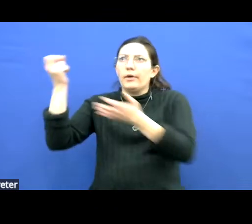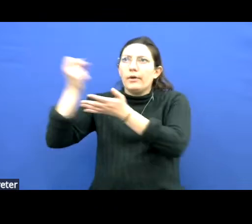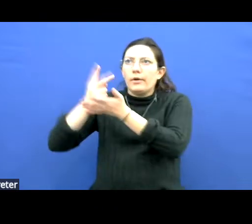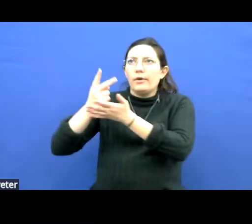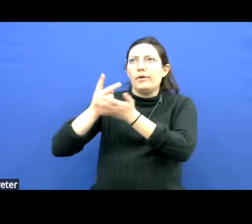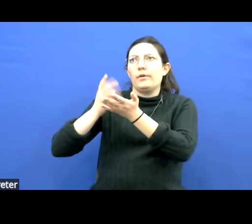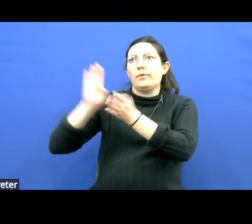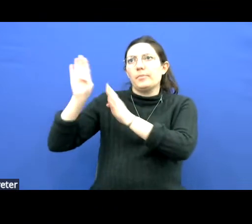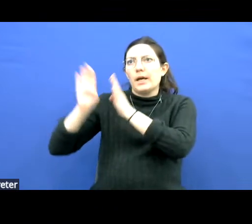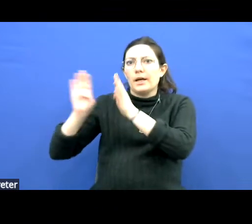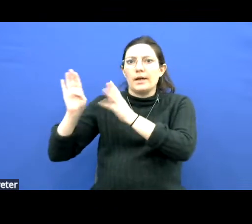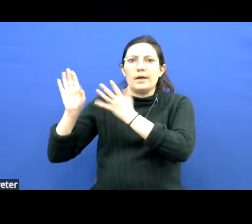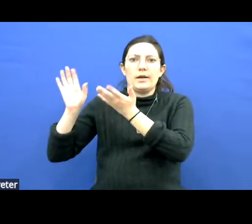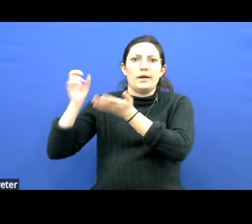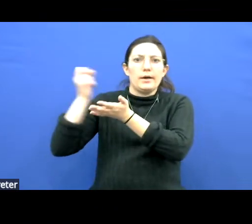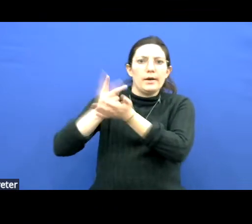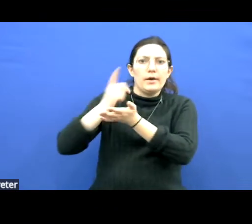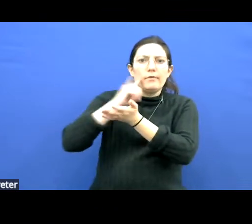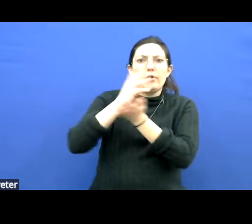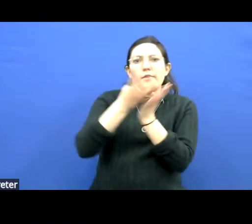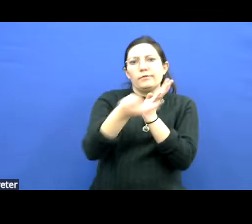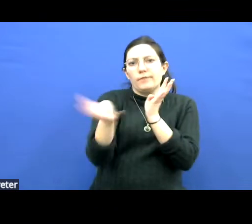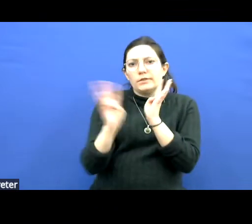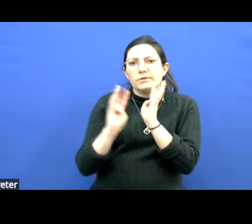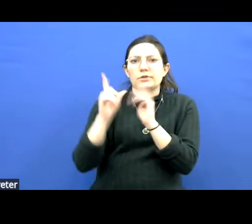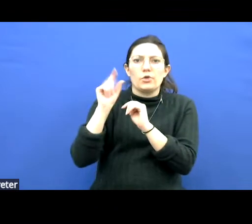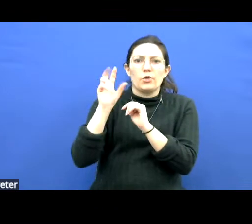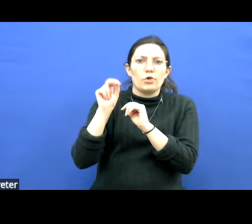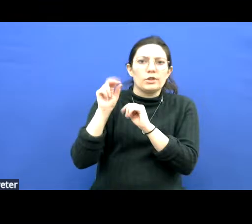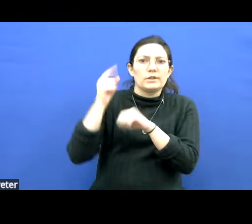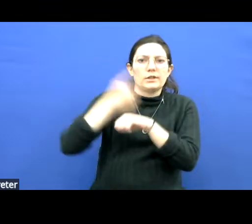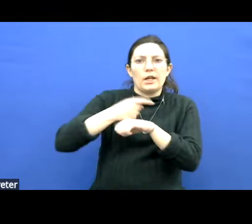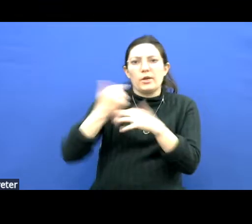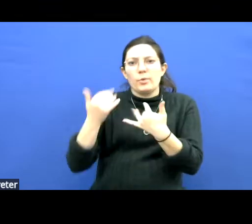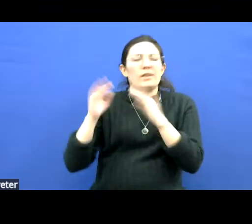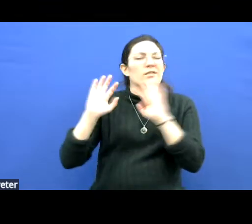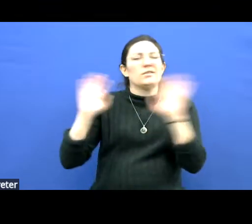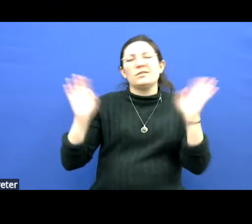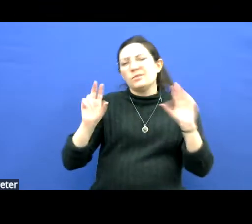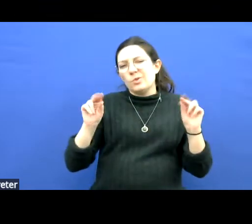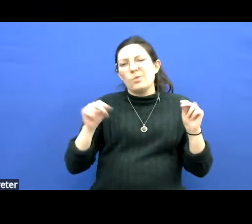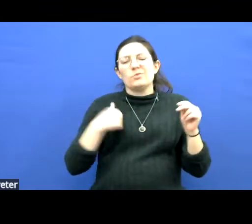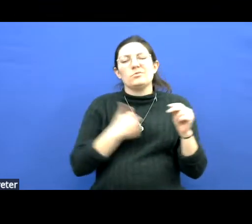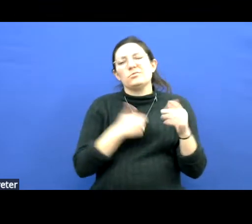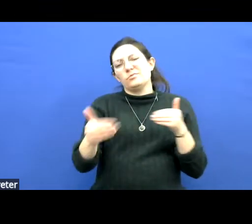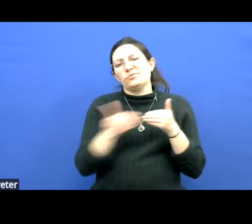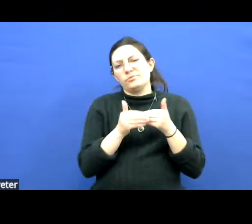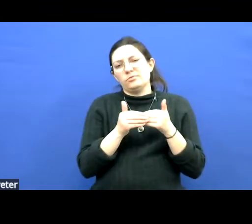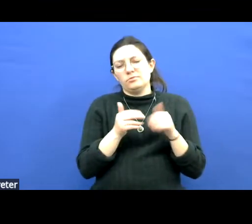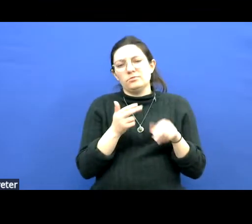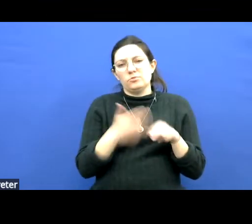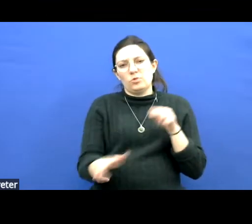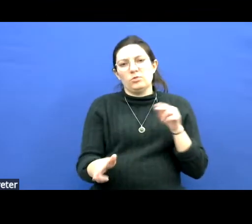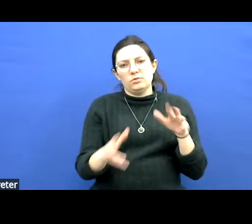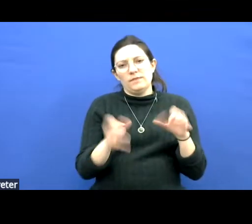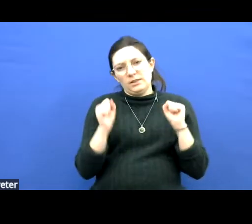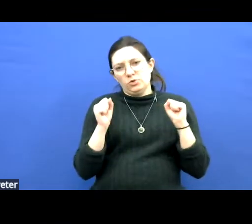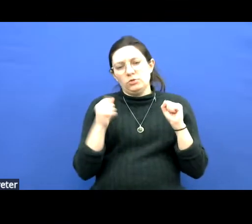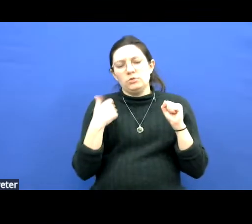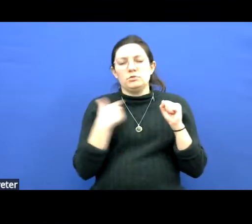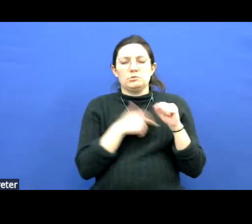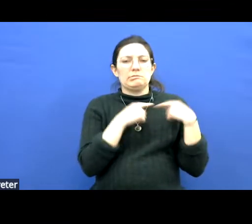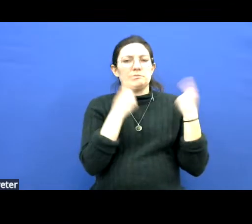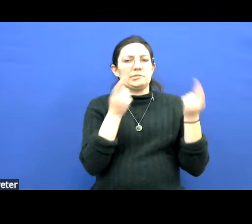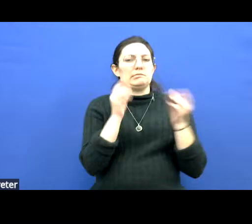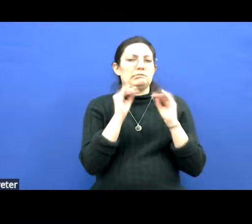to get a fence permit to put that in, right? We need to be able to shorten that for folks, and so we've been working on ways to do that.